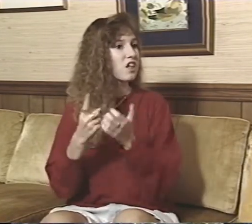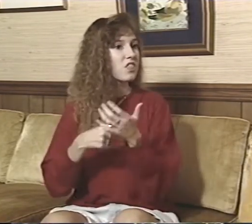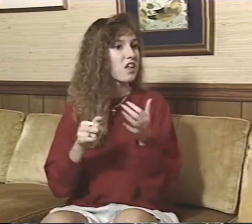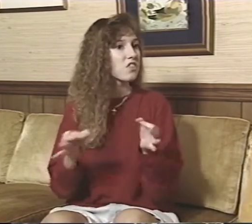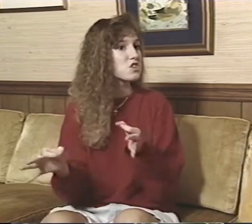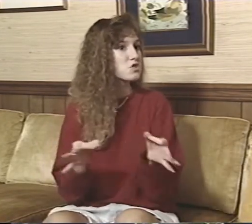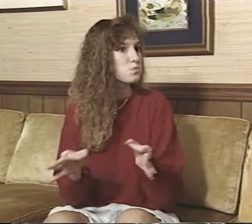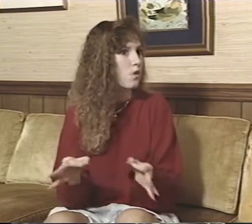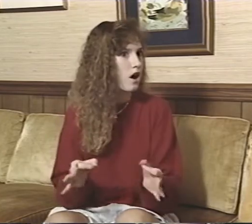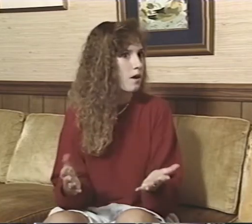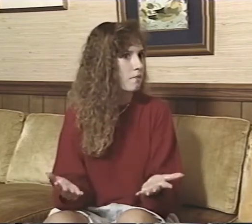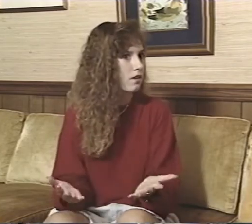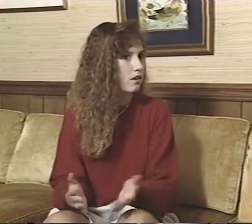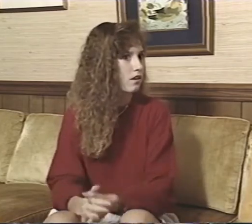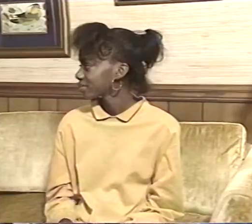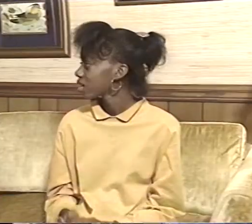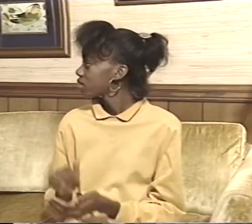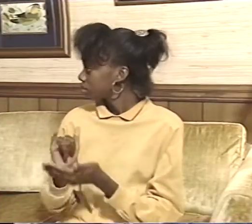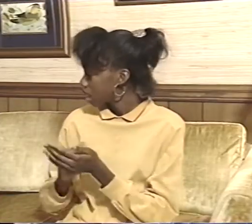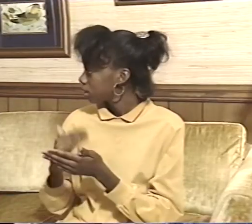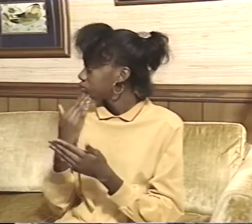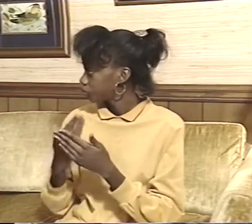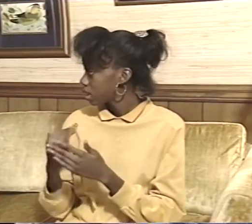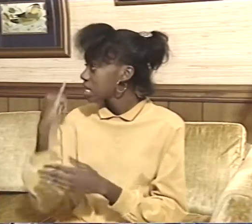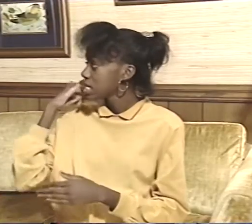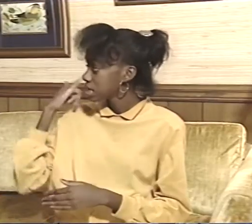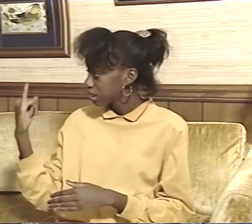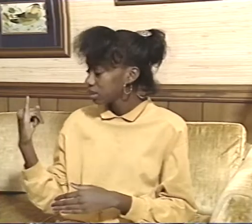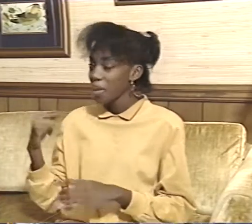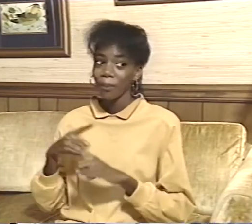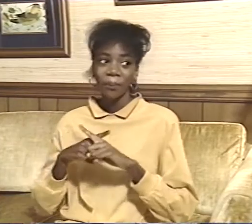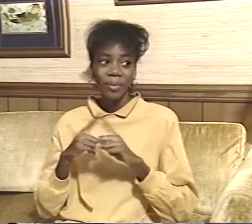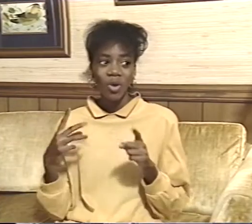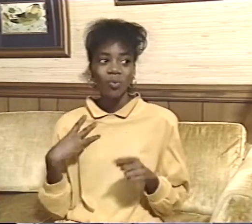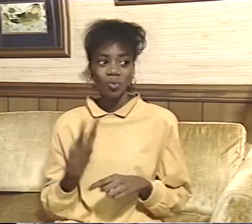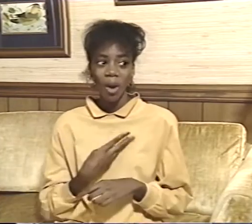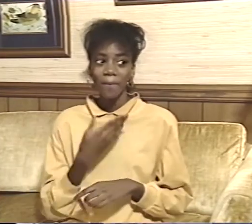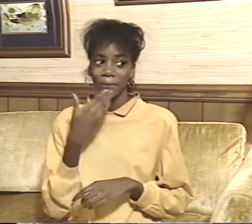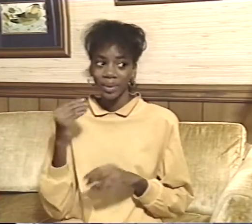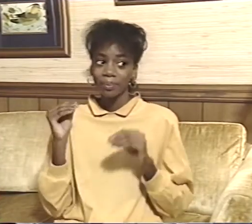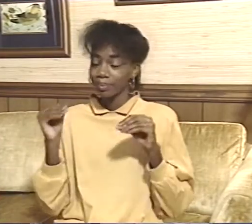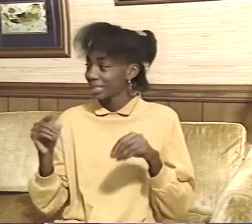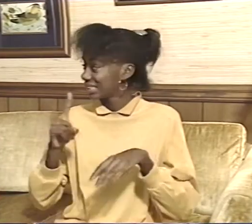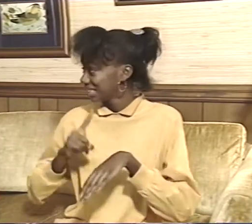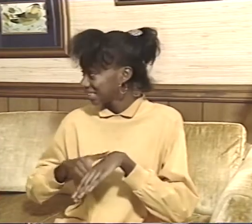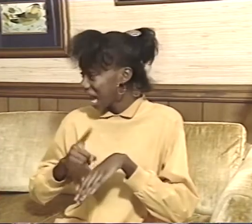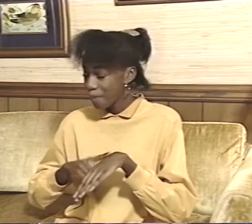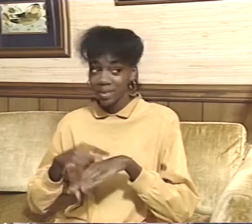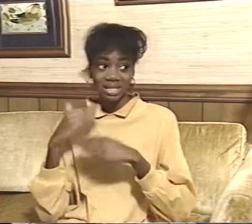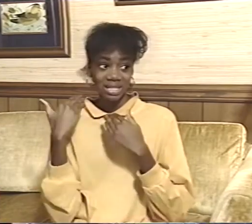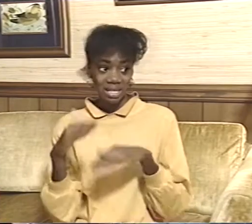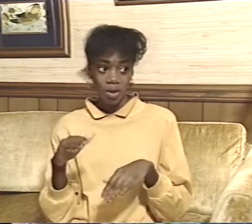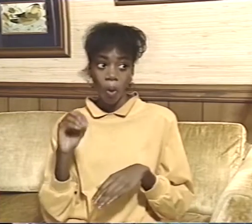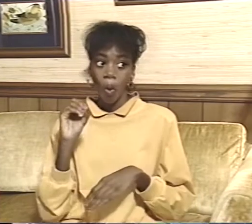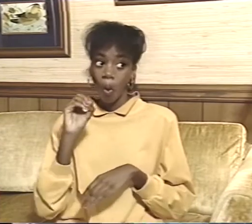are describing. That's a good idea, but we'd better put a time limit on this